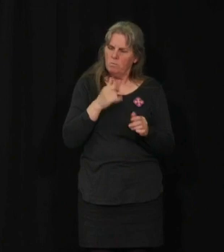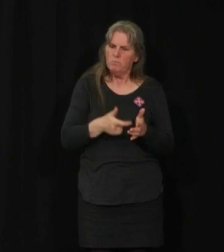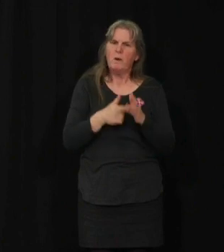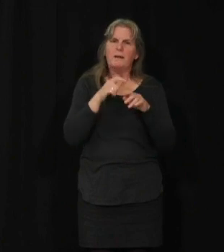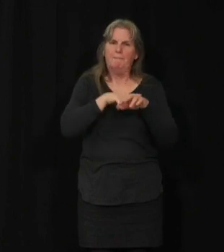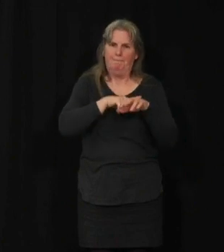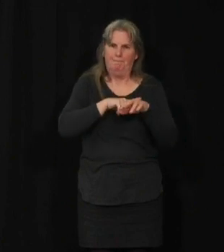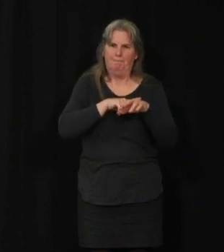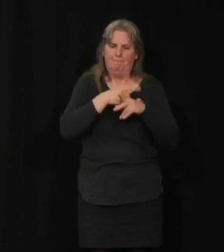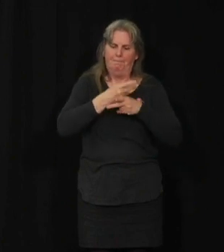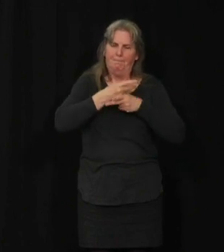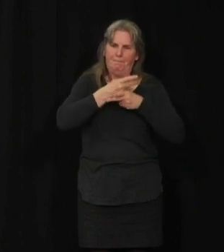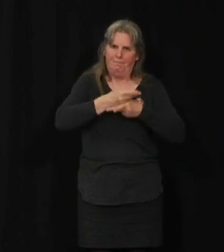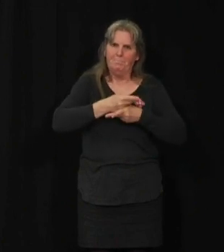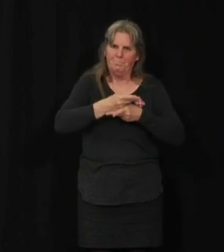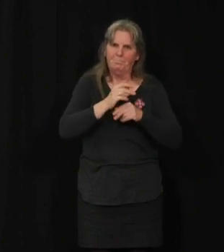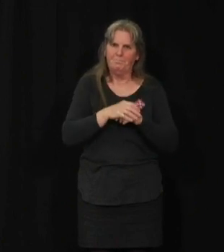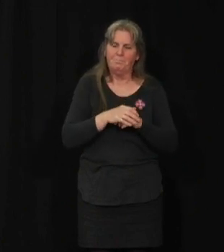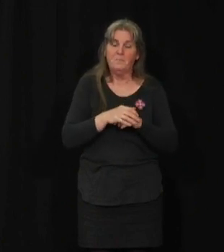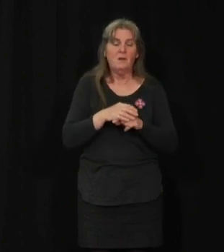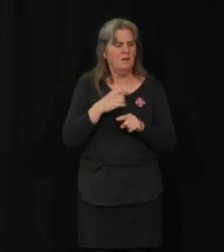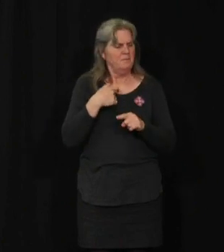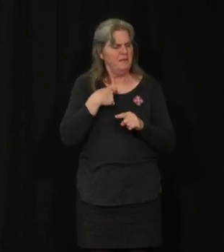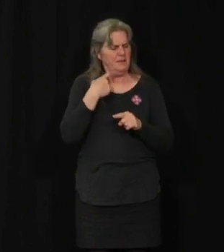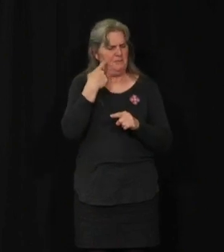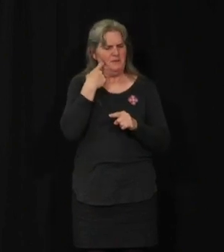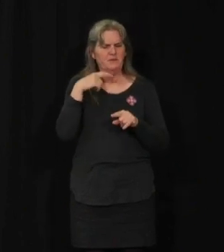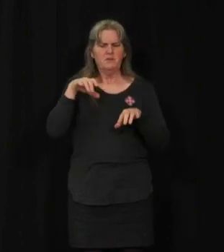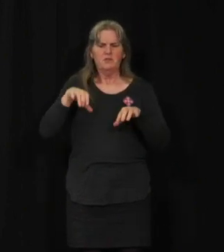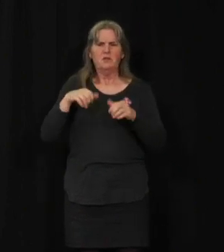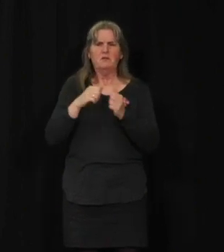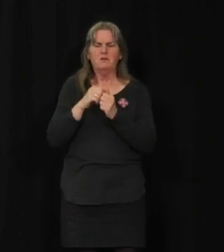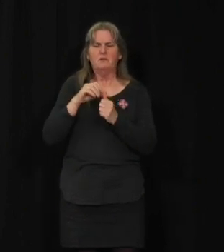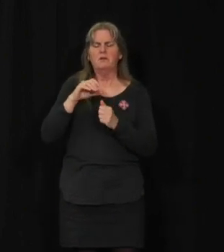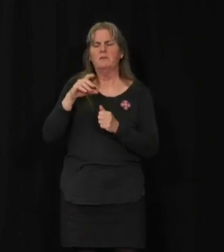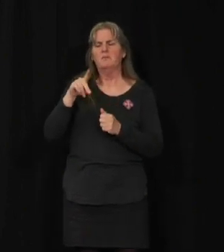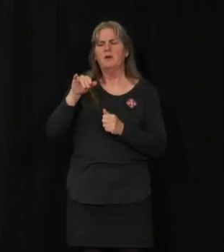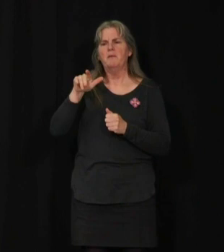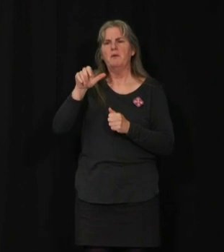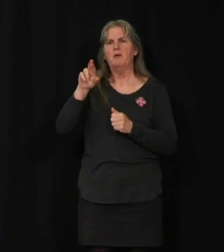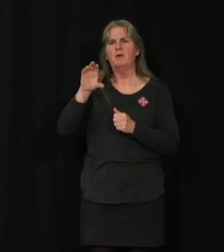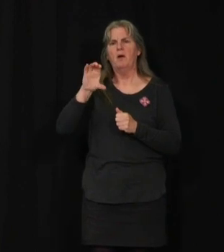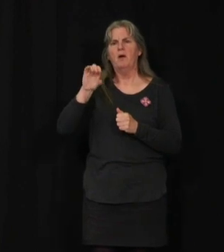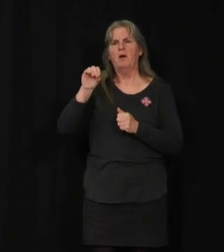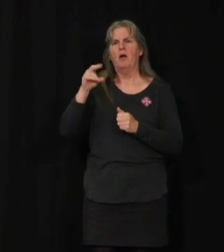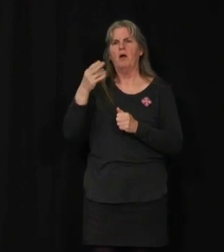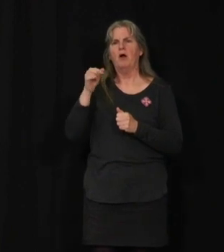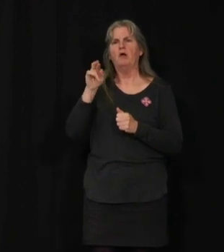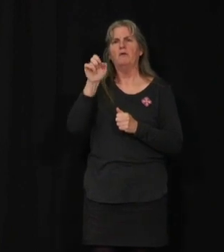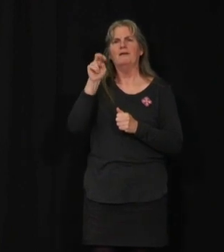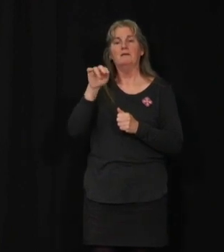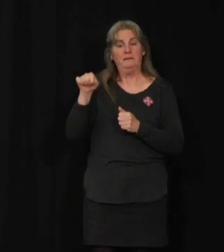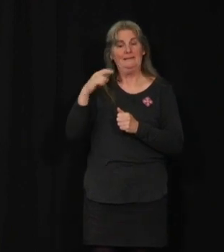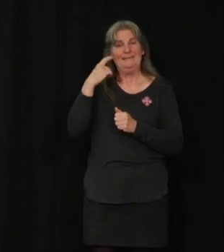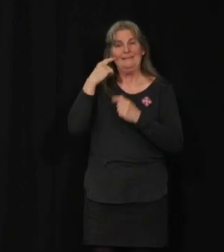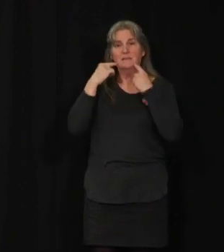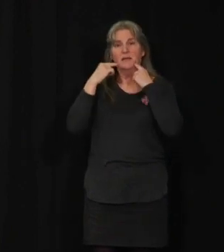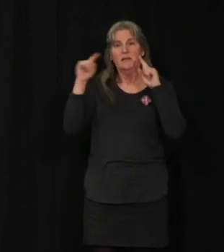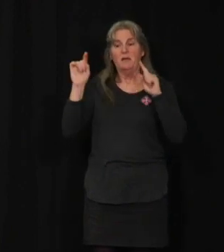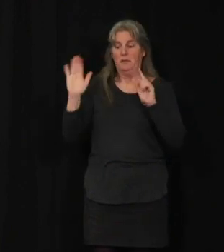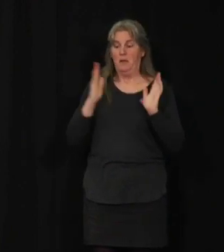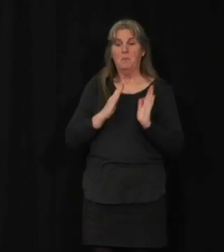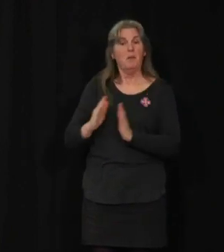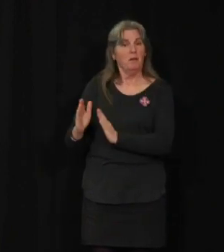time. I see that our colleagues, I just spoke with Premier Cochrane this morning, and she introduced their